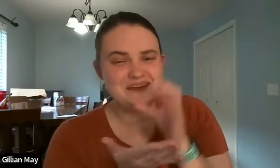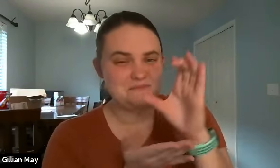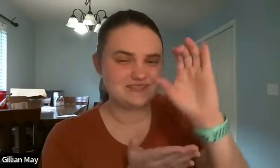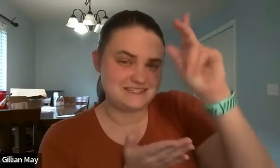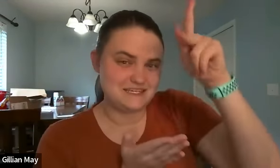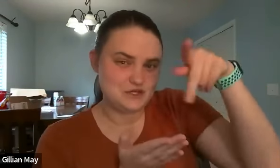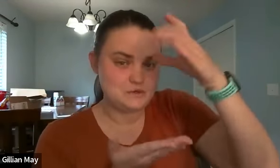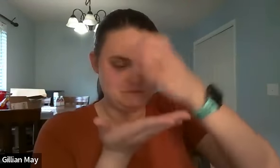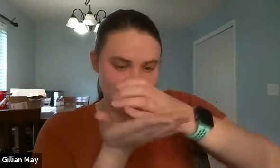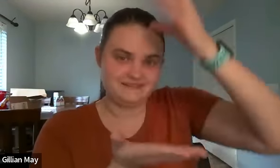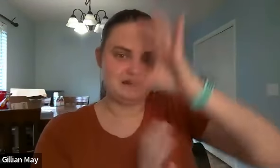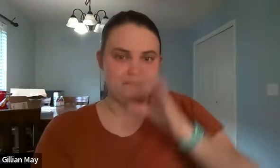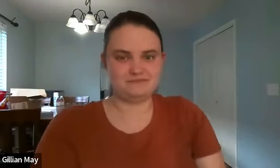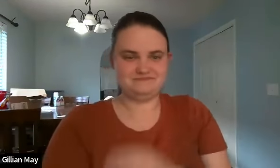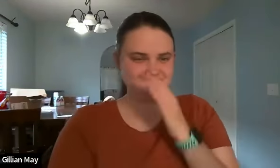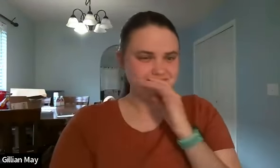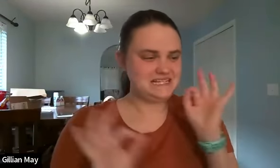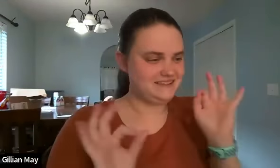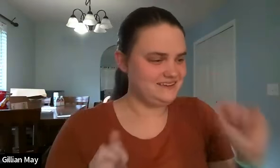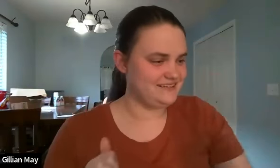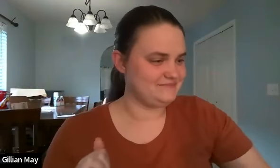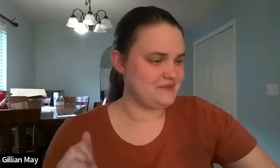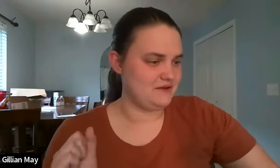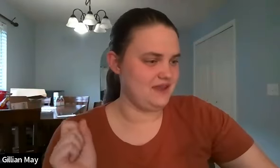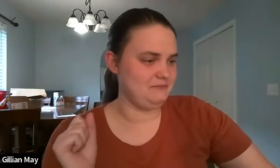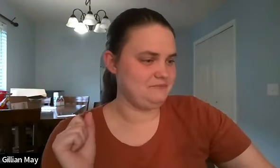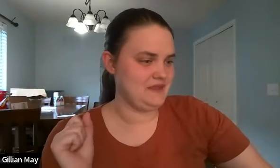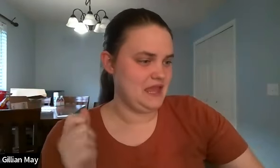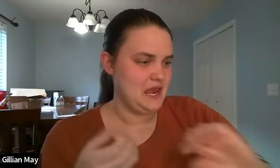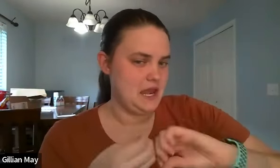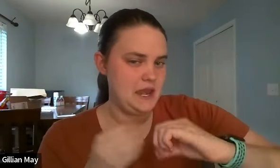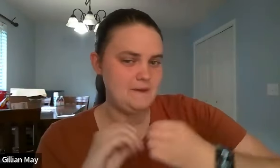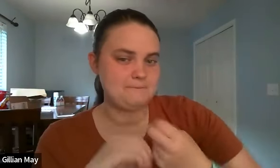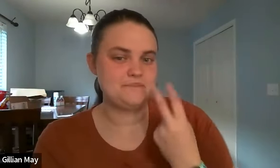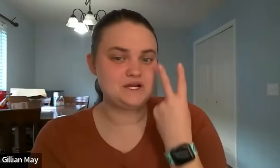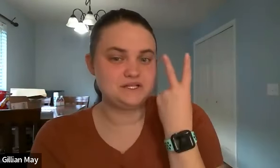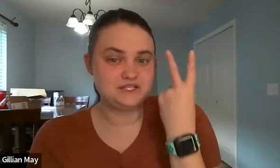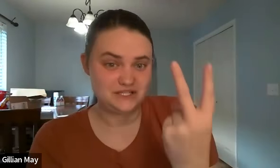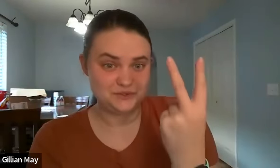cup. C-U-P, cup. Good. Okay. Number 2.